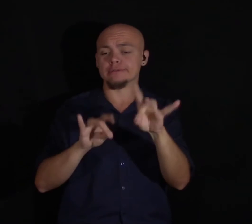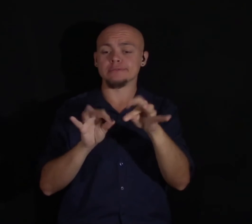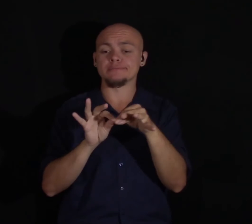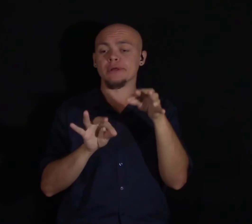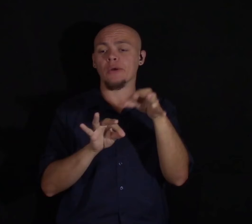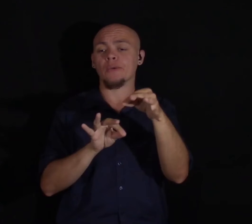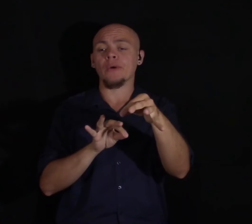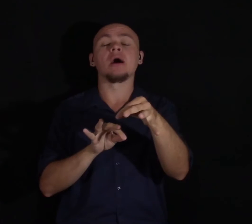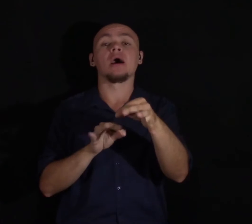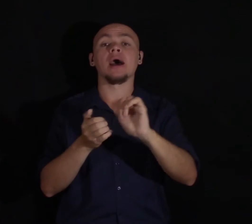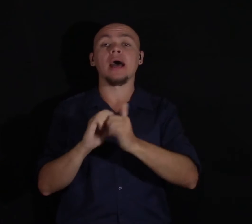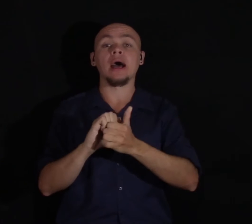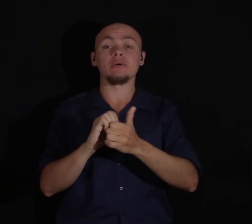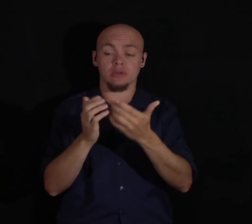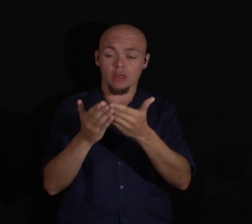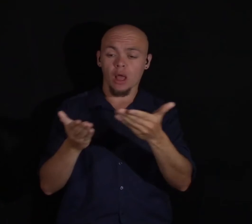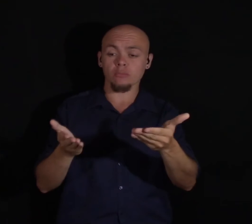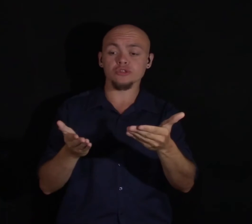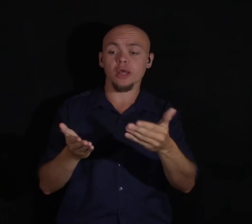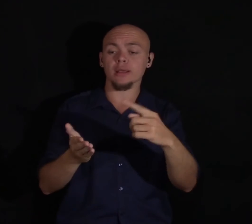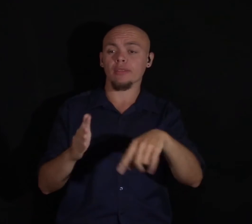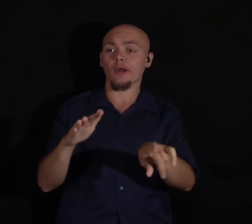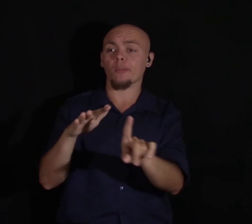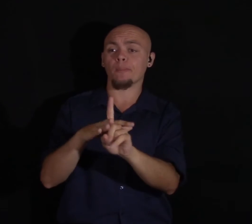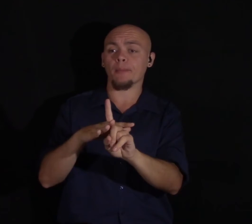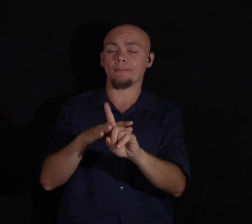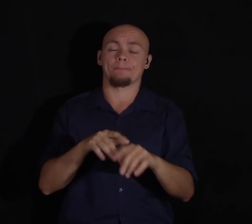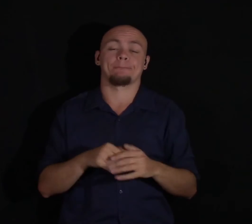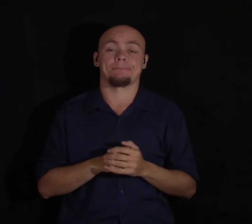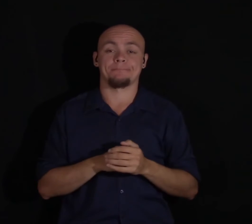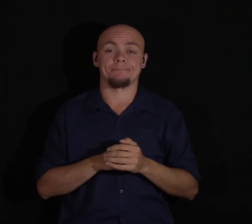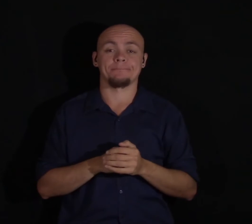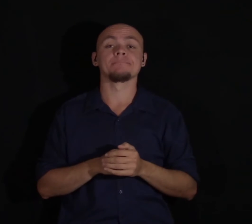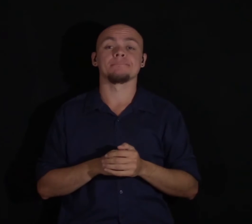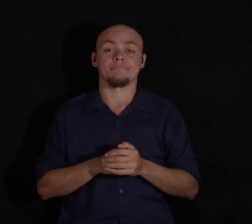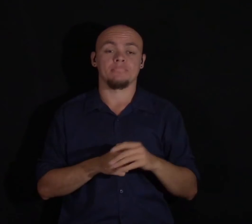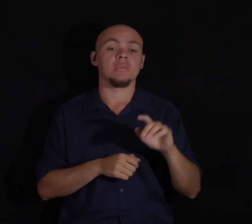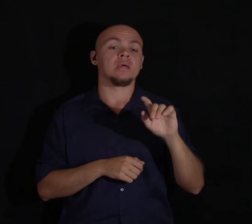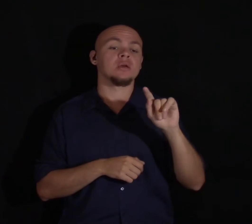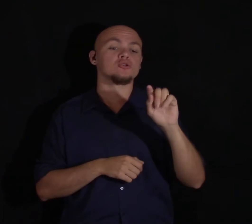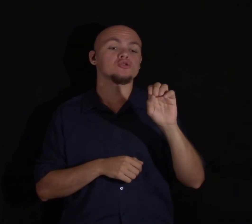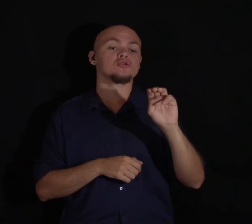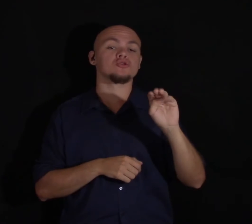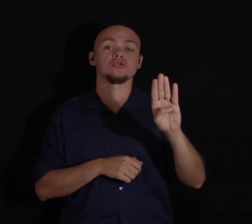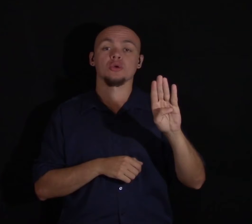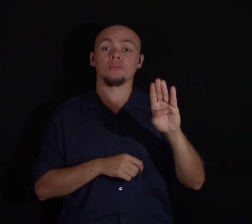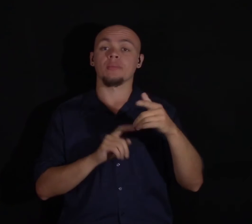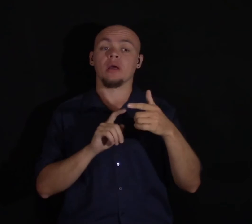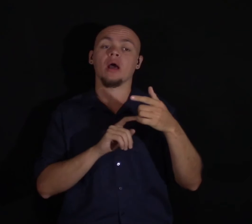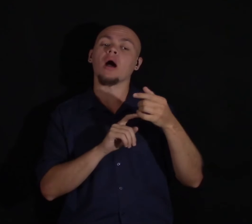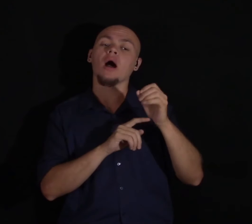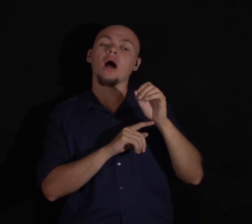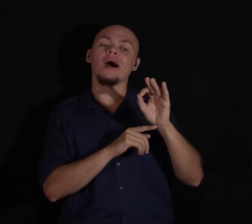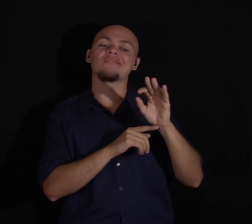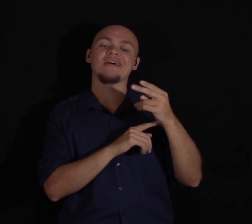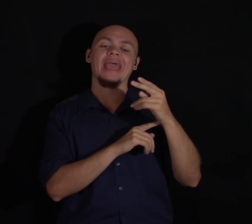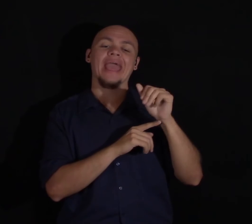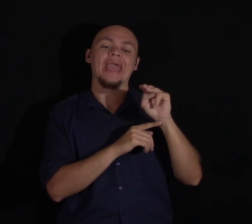successive objects that presented themselves. We visited the tomb of the illustrious Hampden, and the field on which that patriot